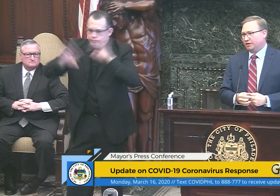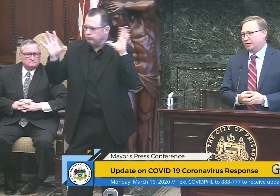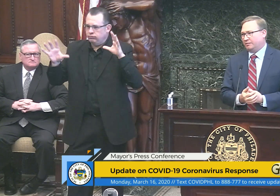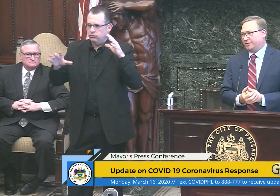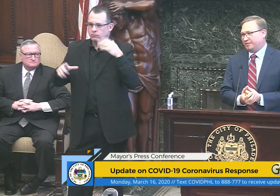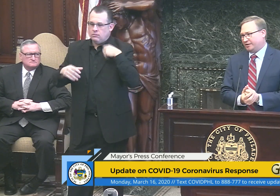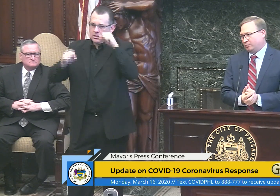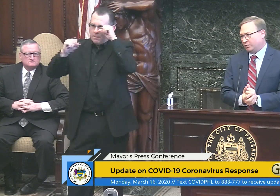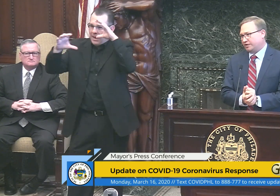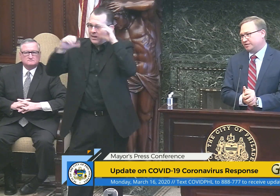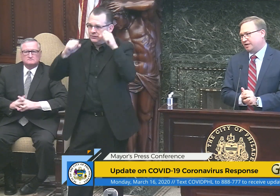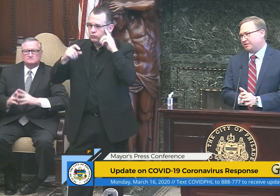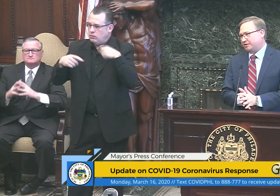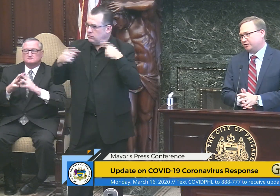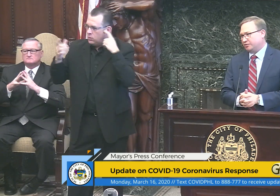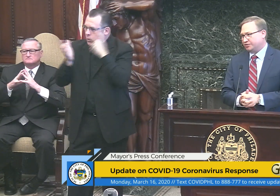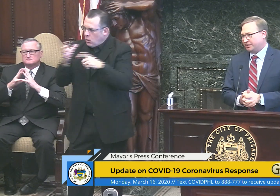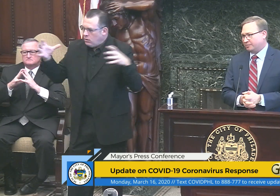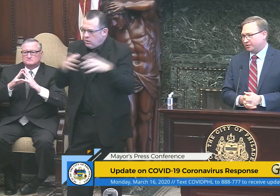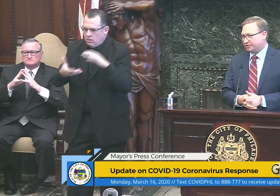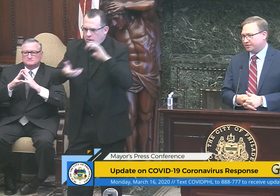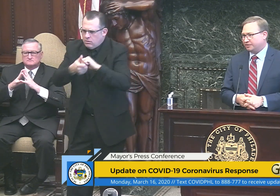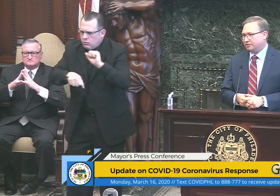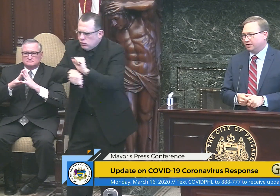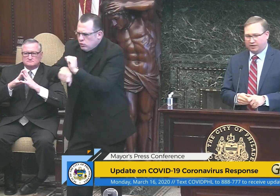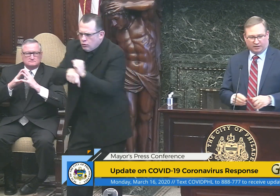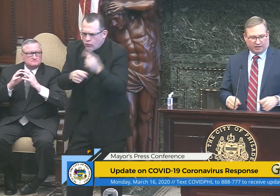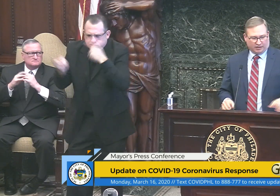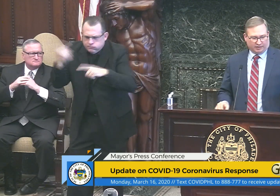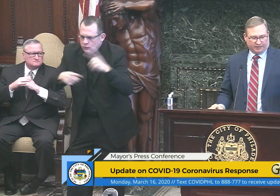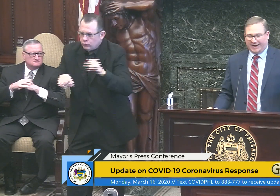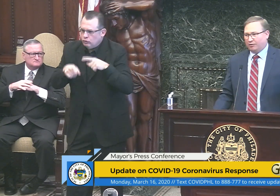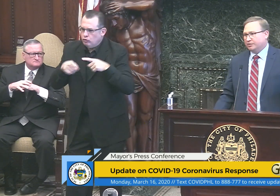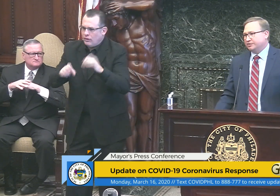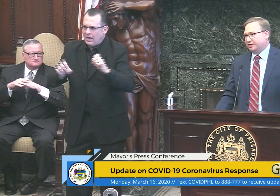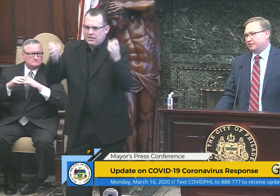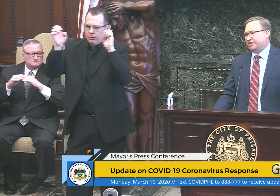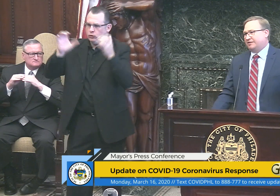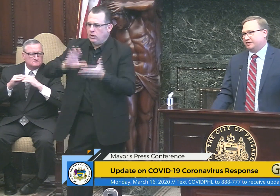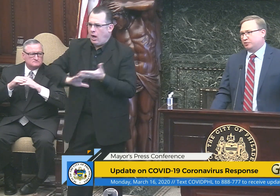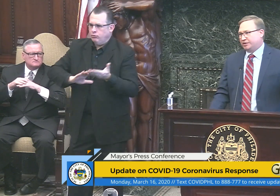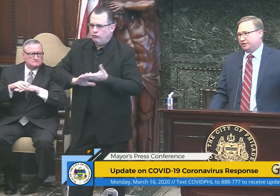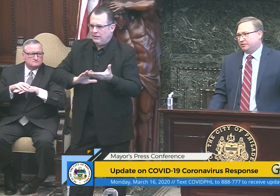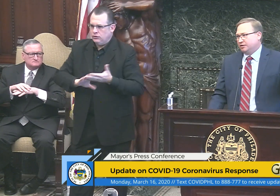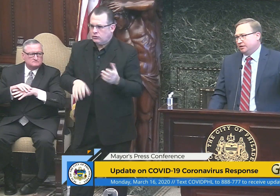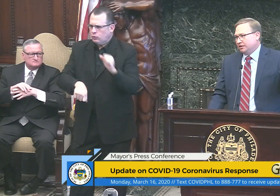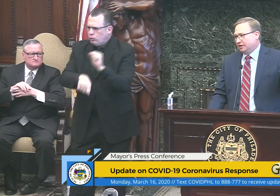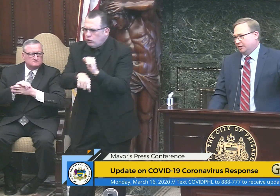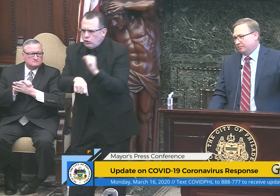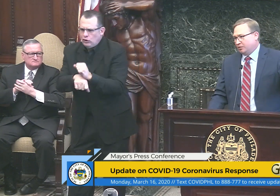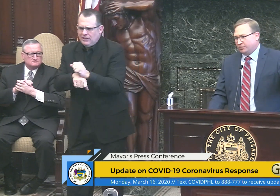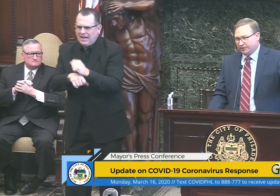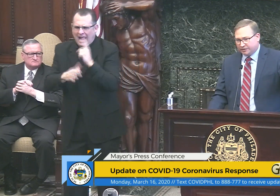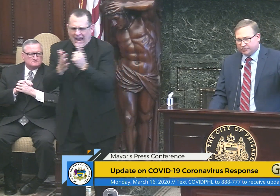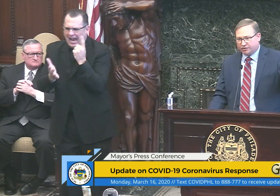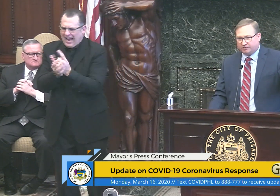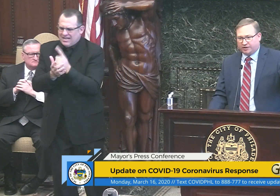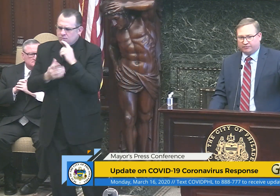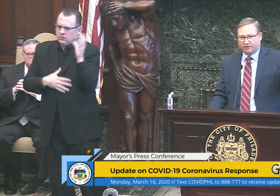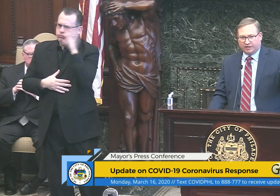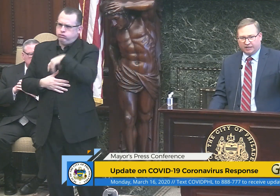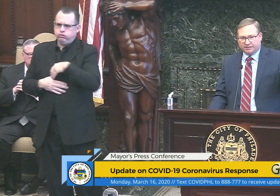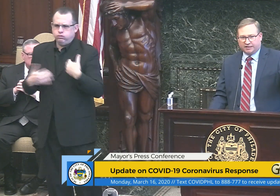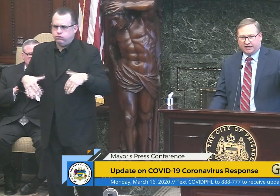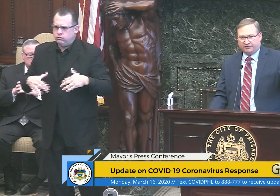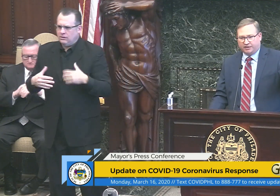watch. The amount of work that has happened at our Emergency Operations Center, the hours that our staff has put in, both leadership